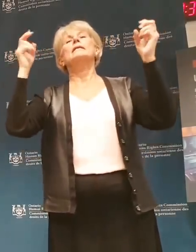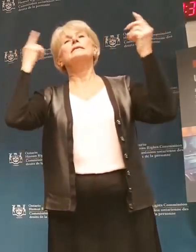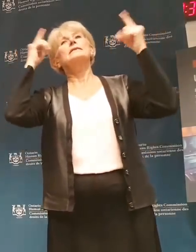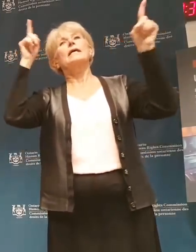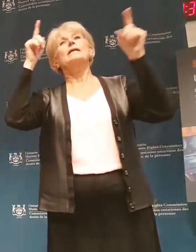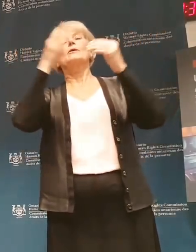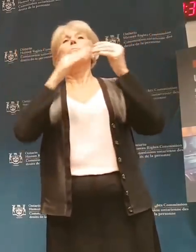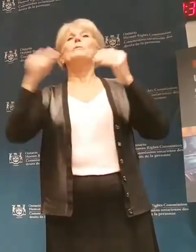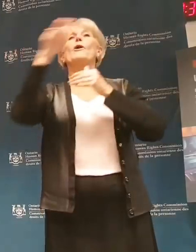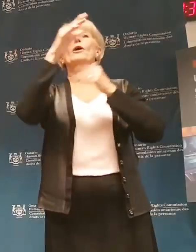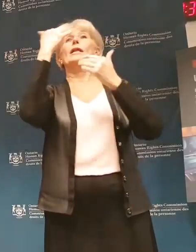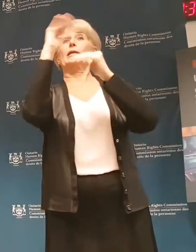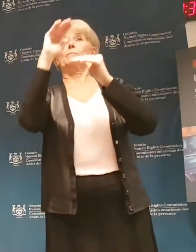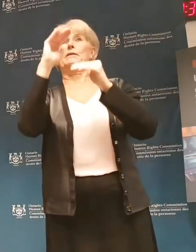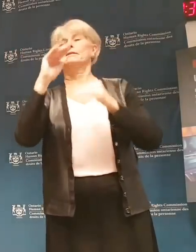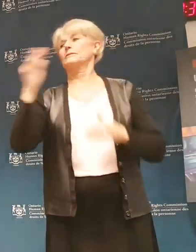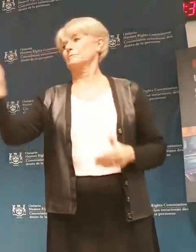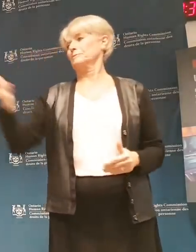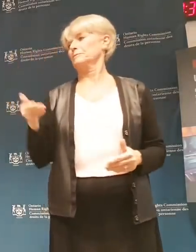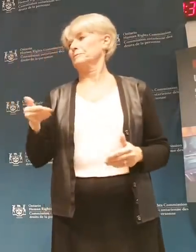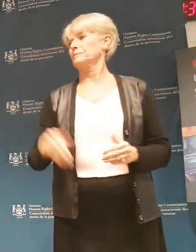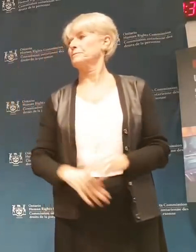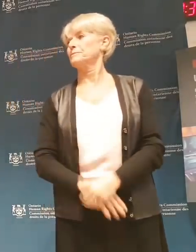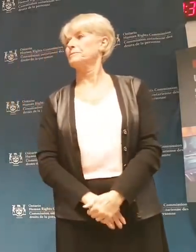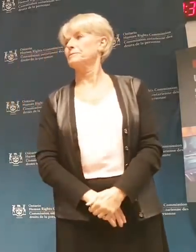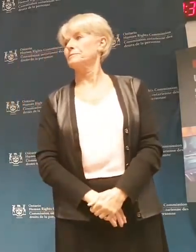Beyond Limits. Mr. Teckle?